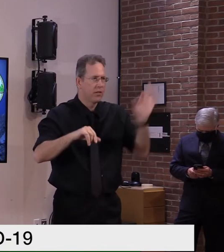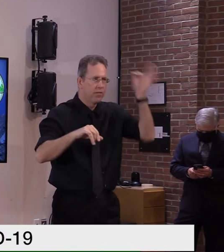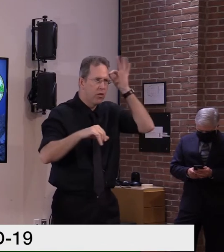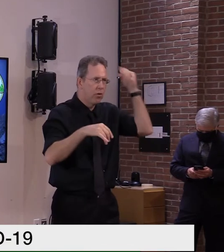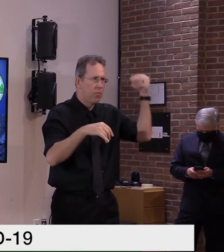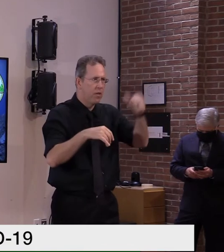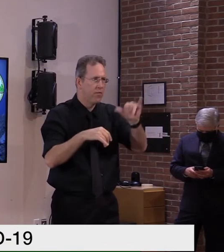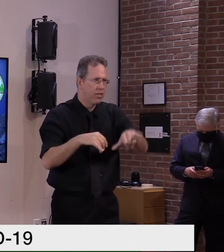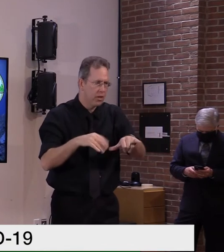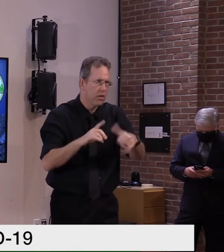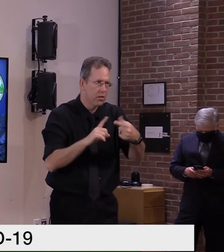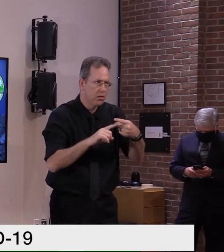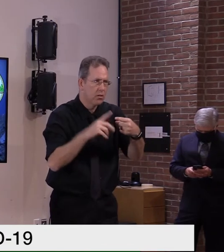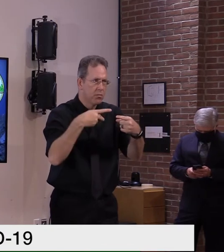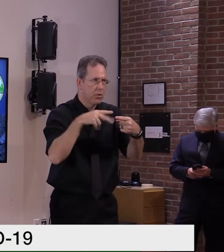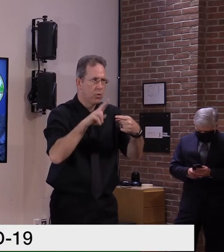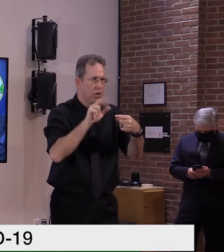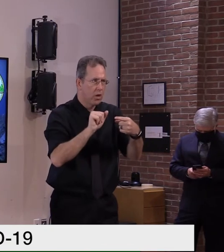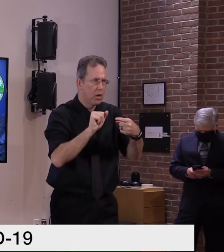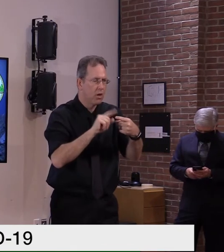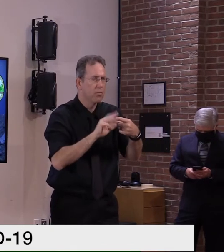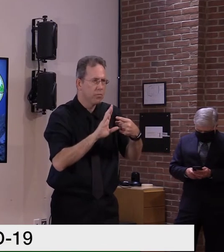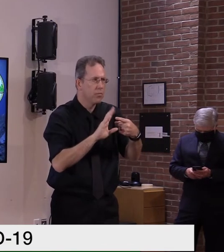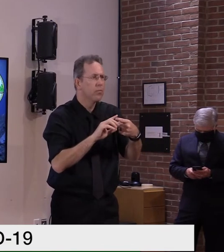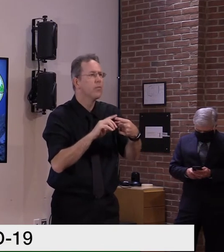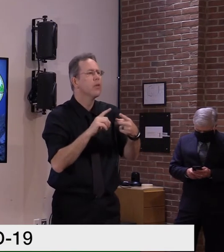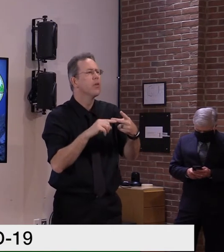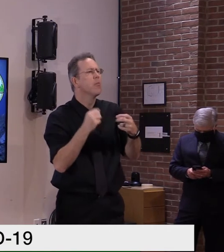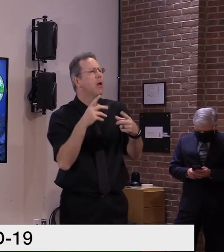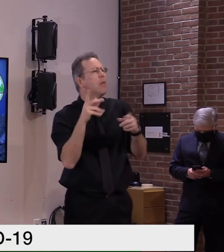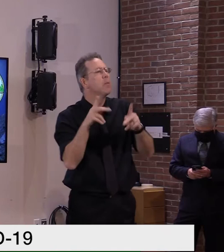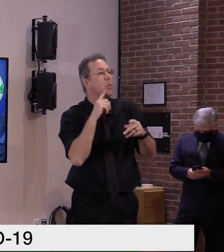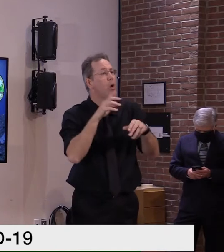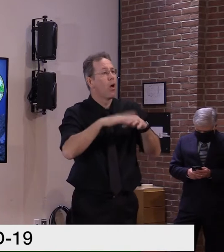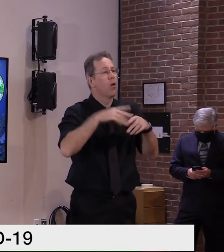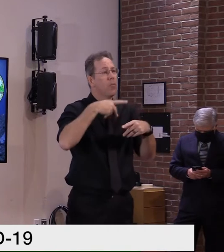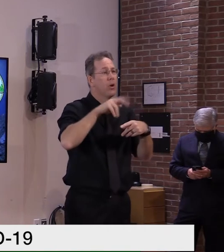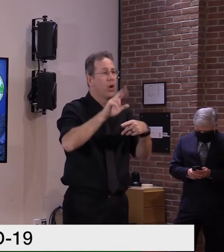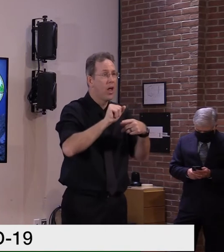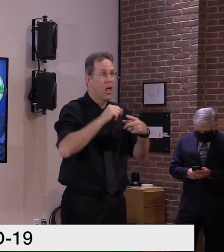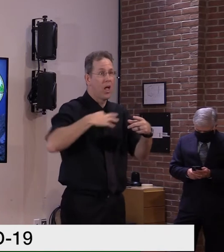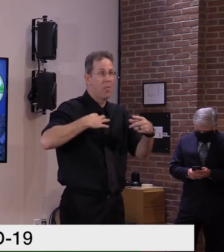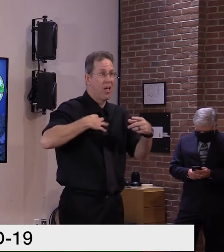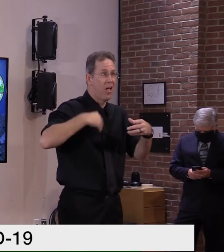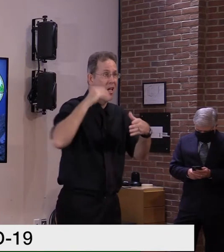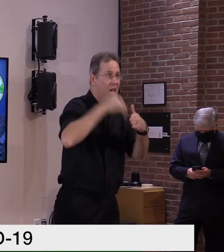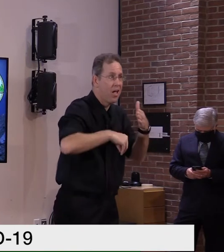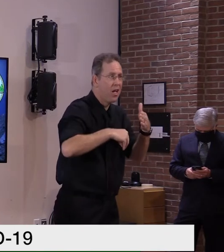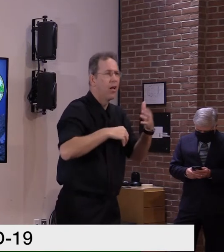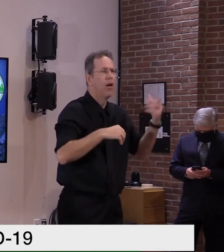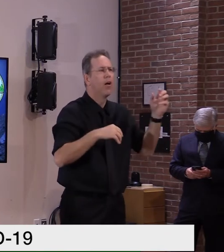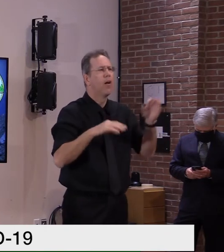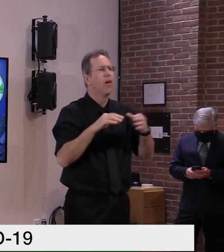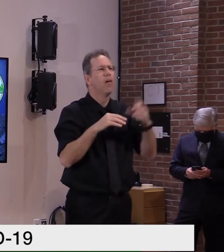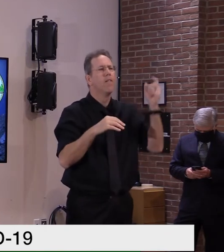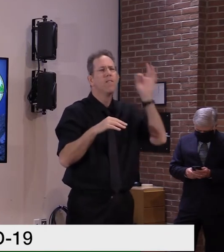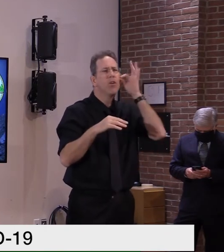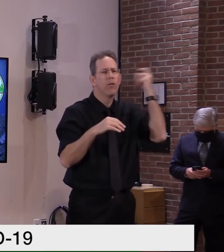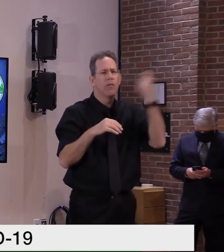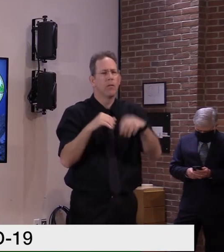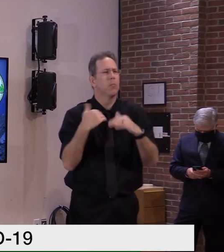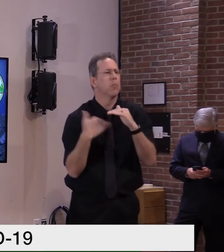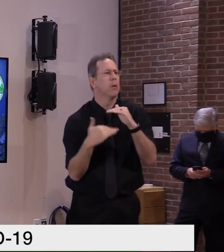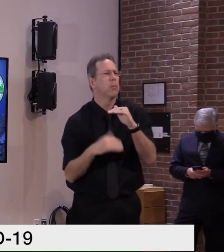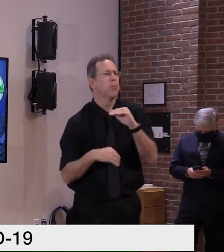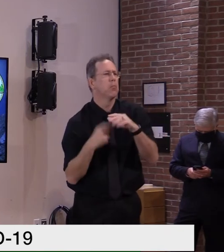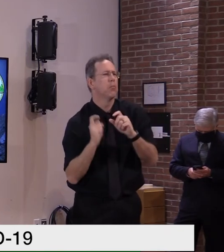minimum amount that go into the PUA program. When you initially filed, you could get the minimum amount. When you were able to validate through